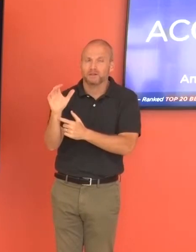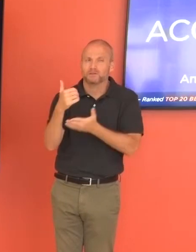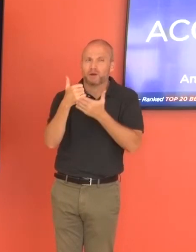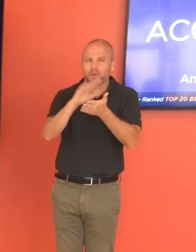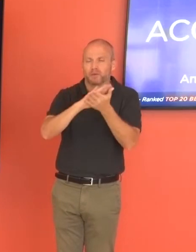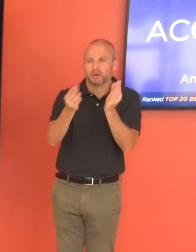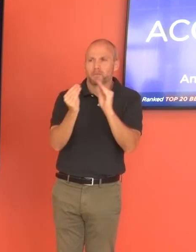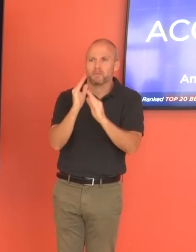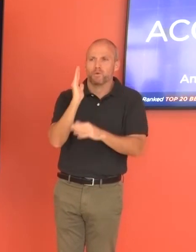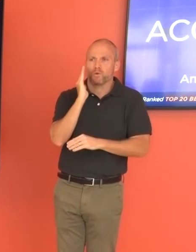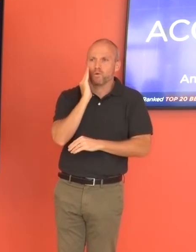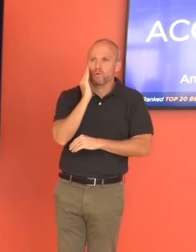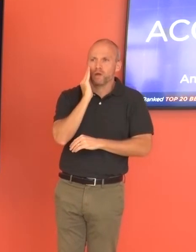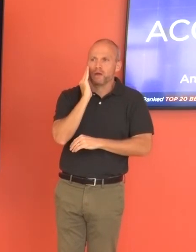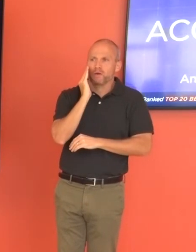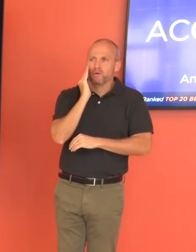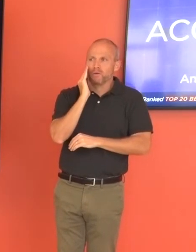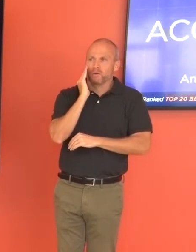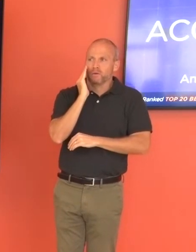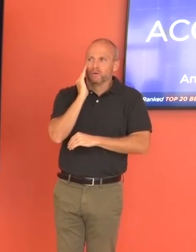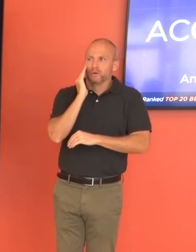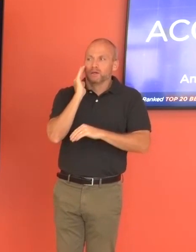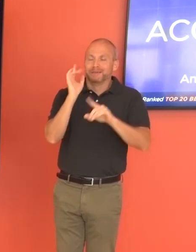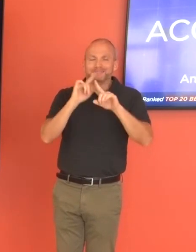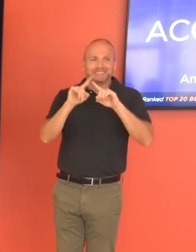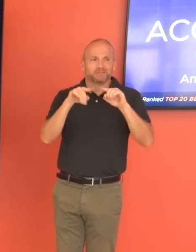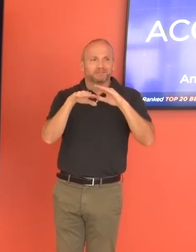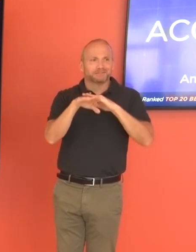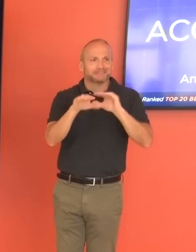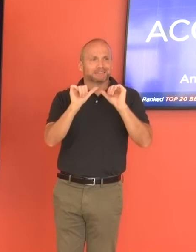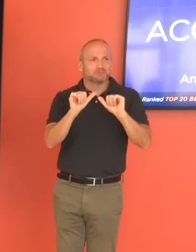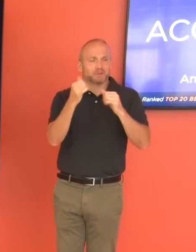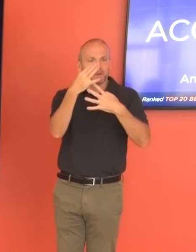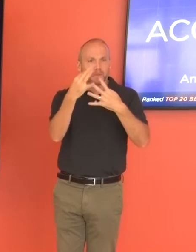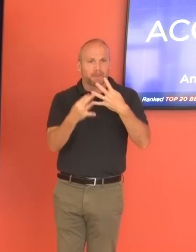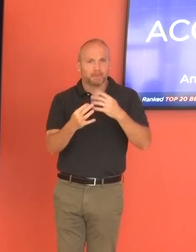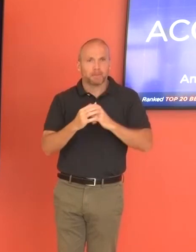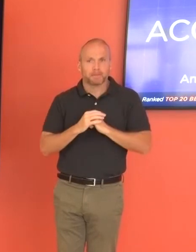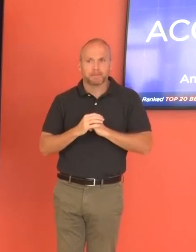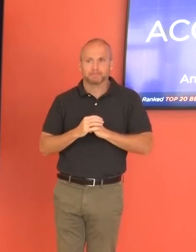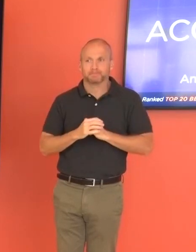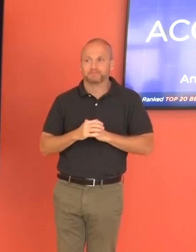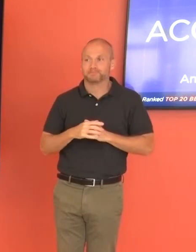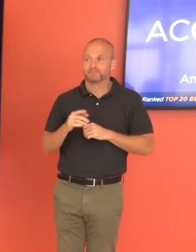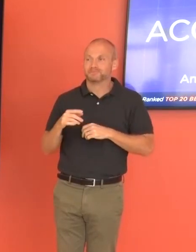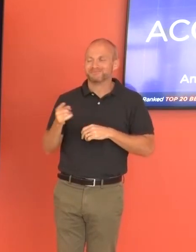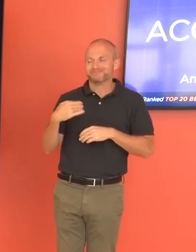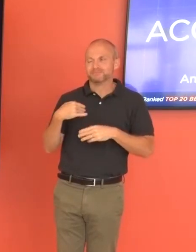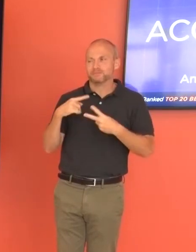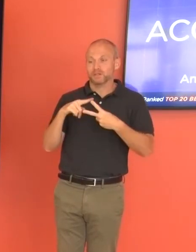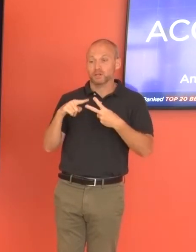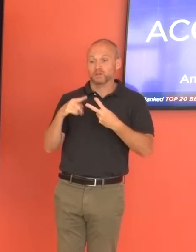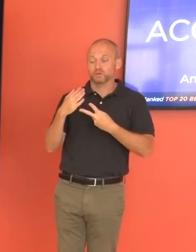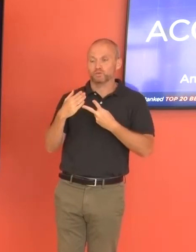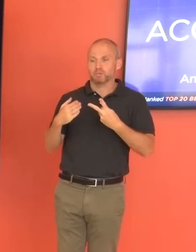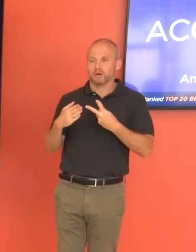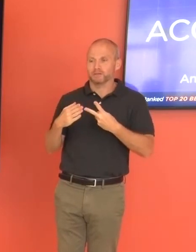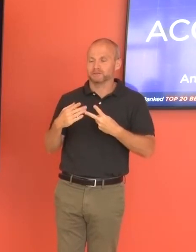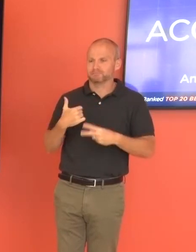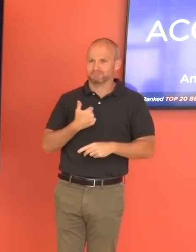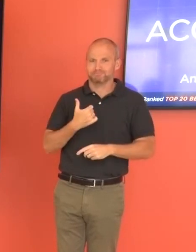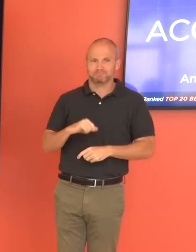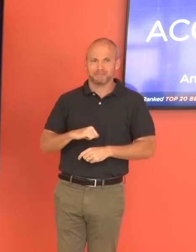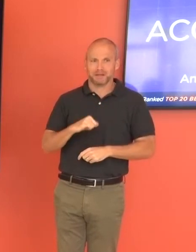aware of, you know, different accessibility options. So there are two parts to that. I'm proud to